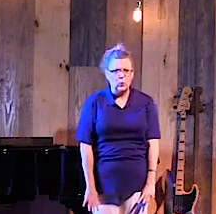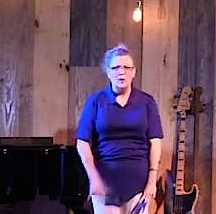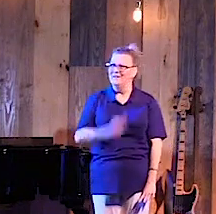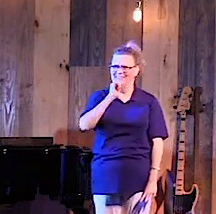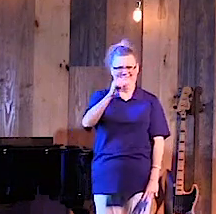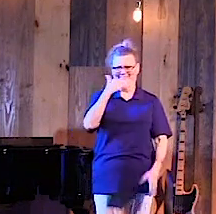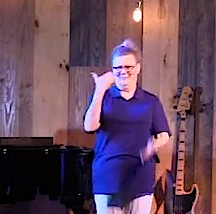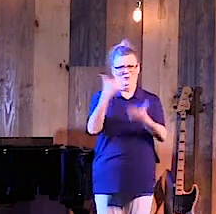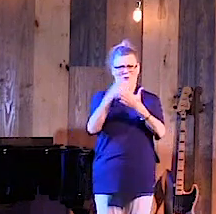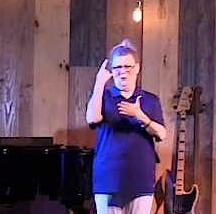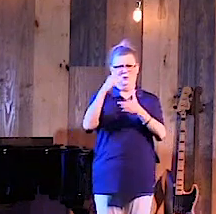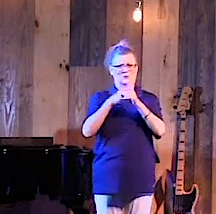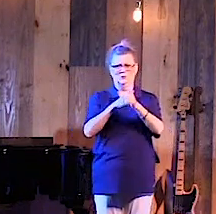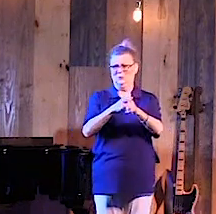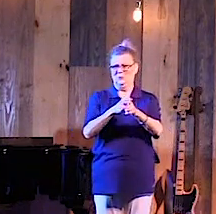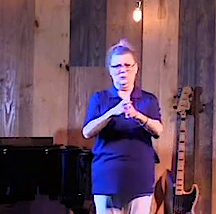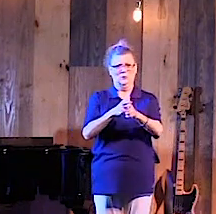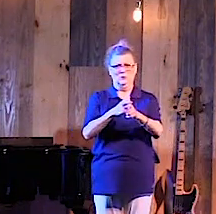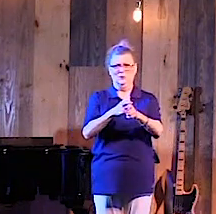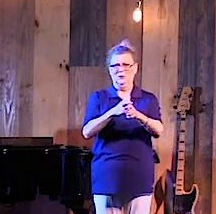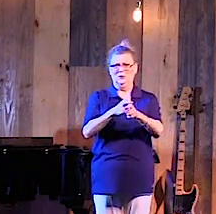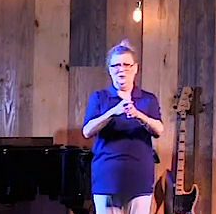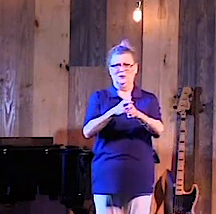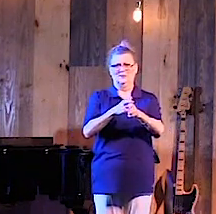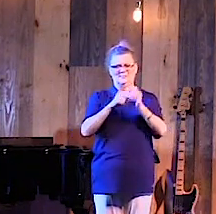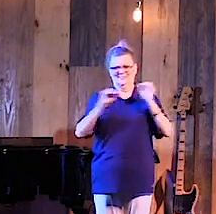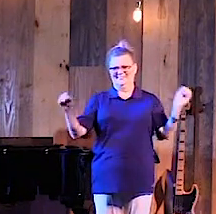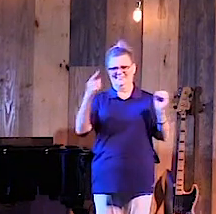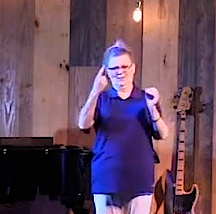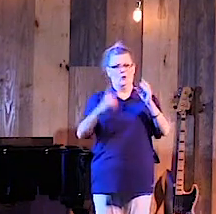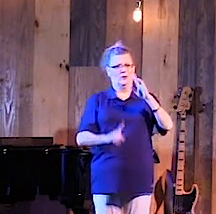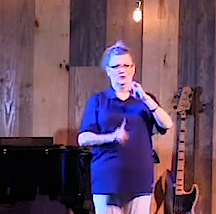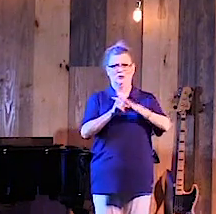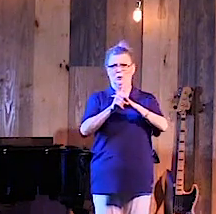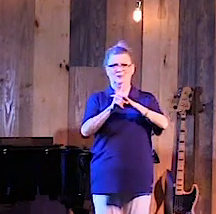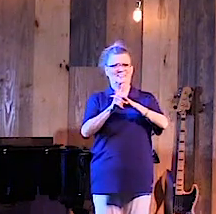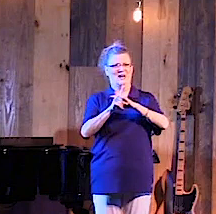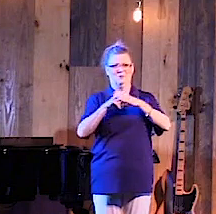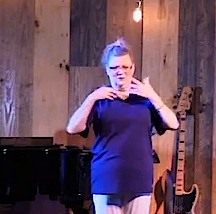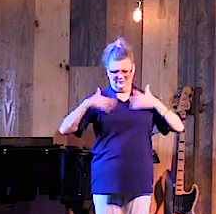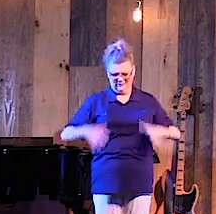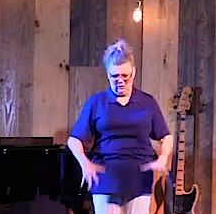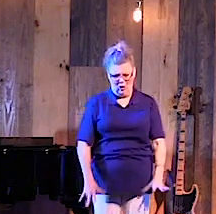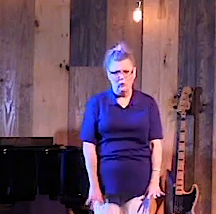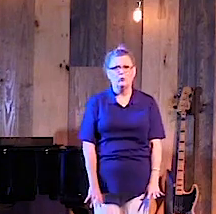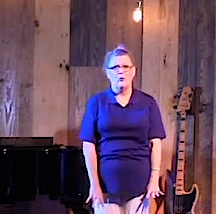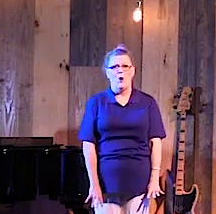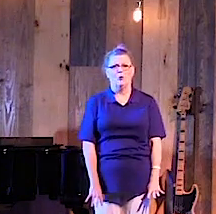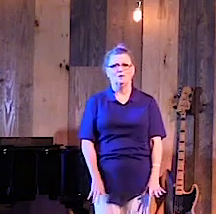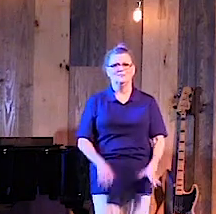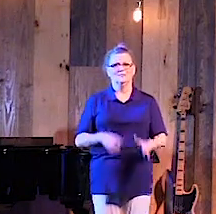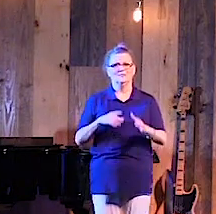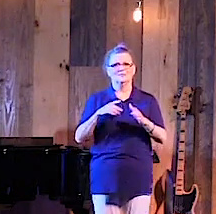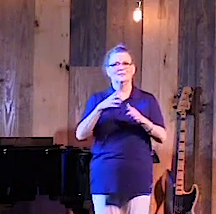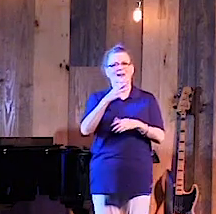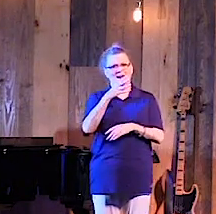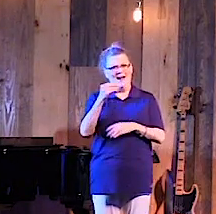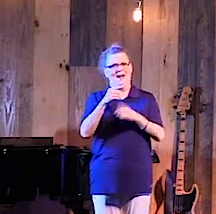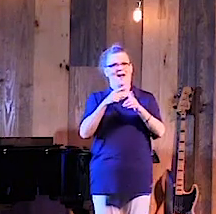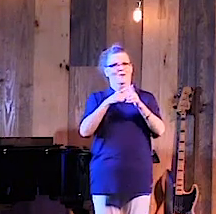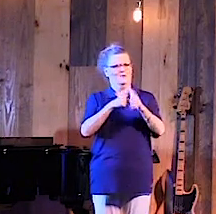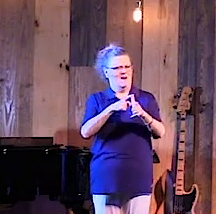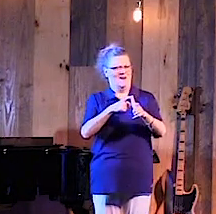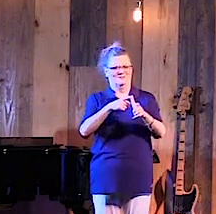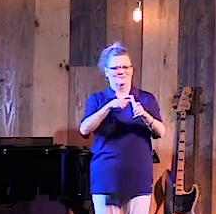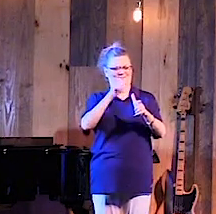And no one even in our day shows up to the Boston Marathon in a long robe that's ankle length, right? Nobody does that.